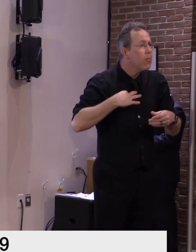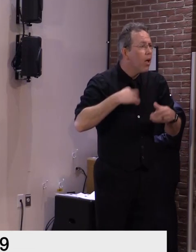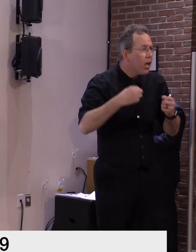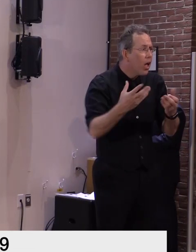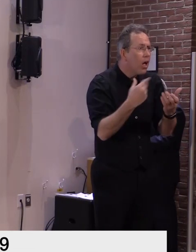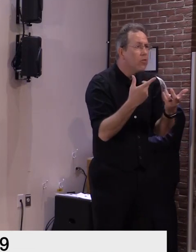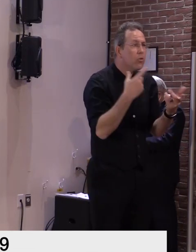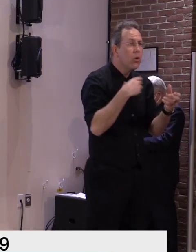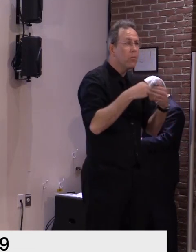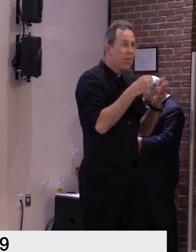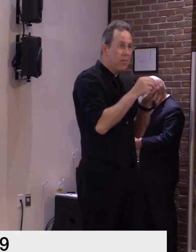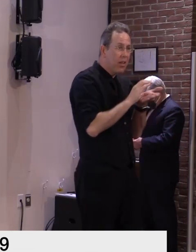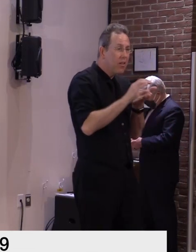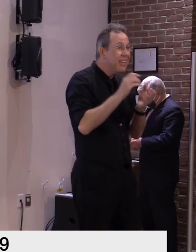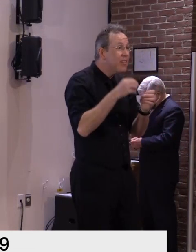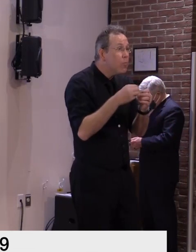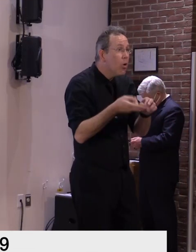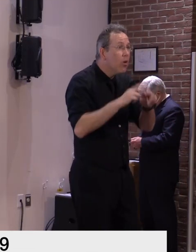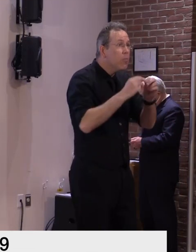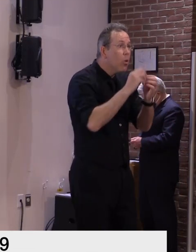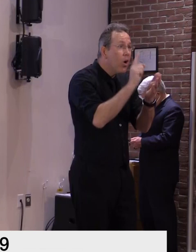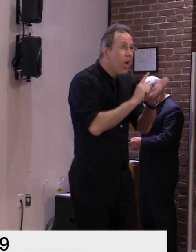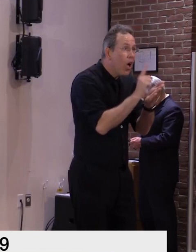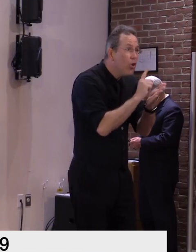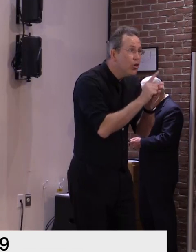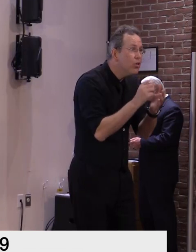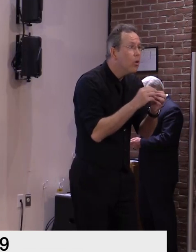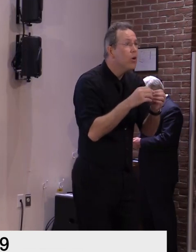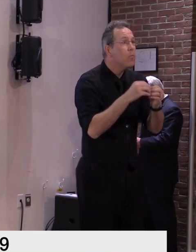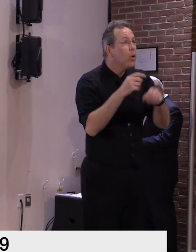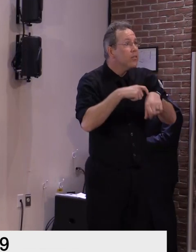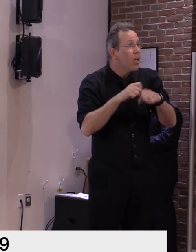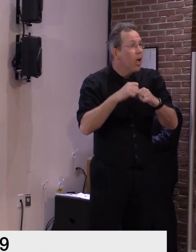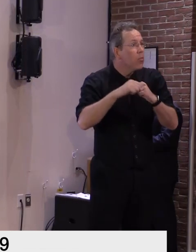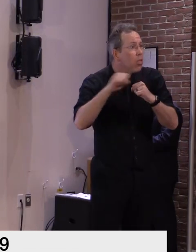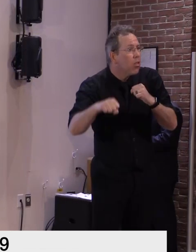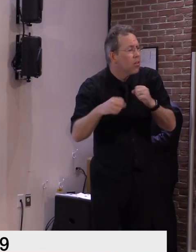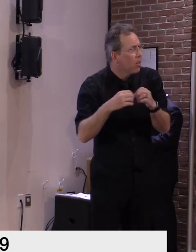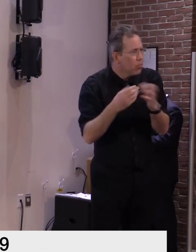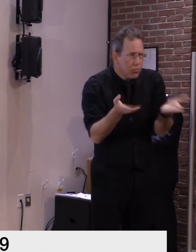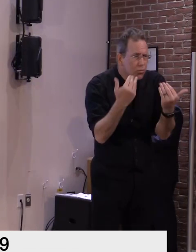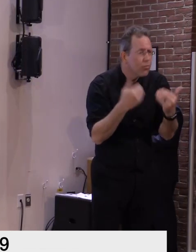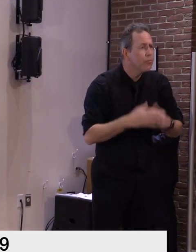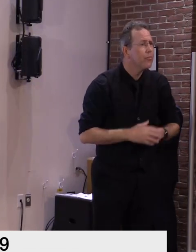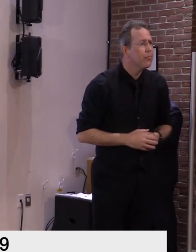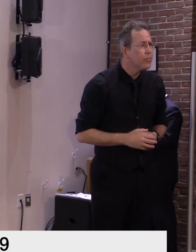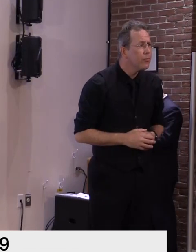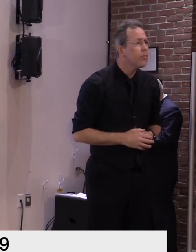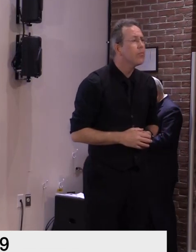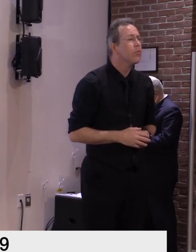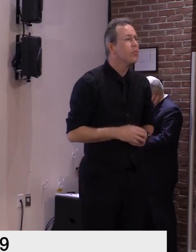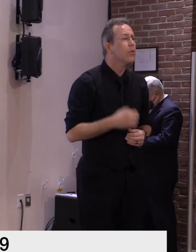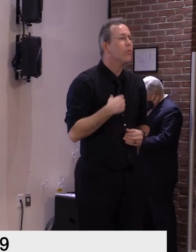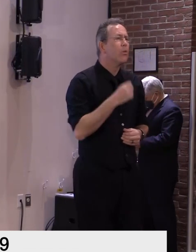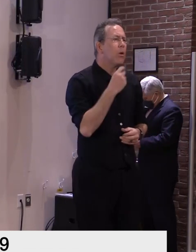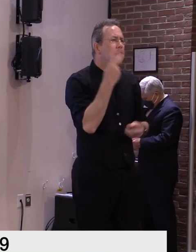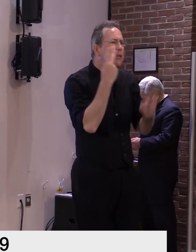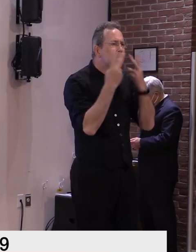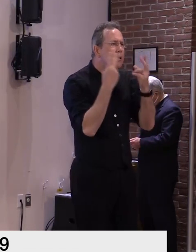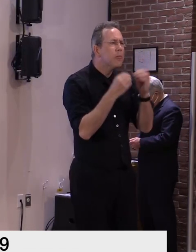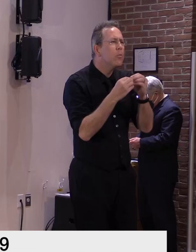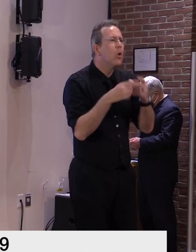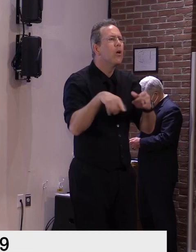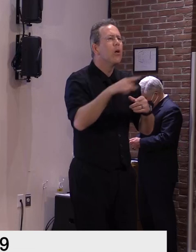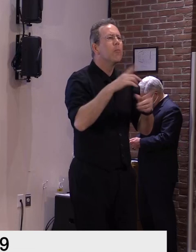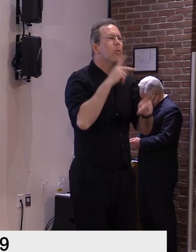than previously available. We're especially interested in applications that build in more affordability and accessibility for students and